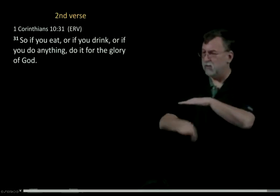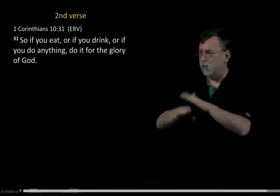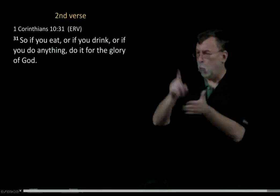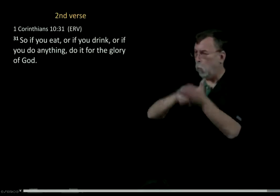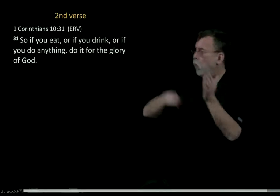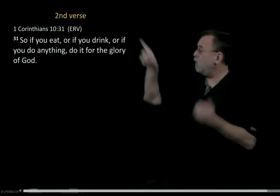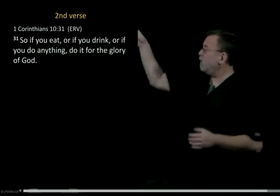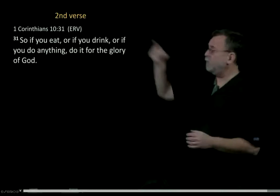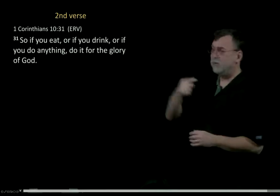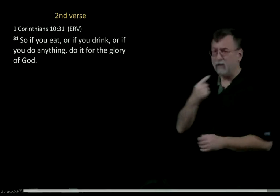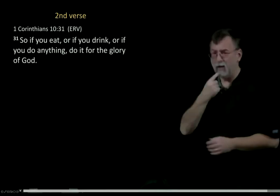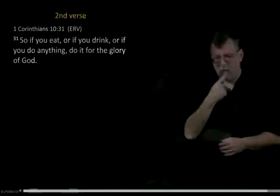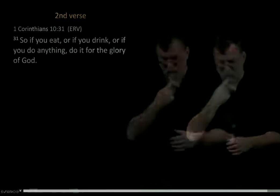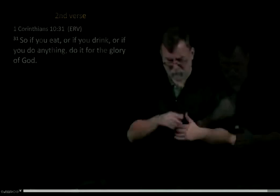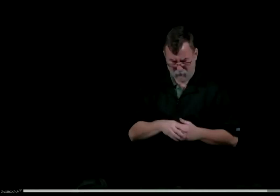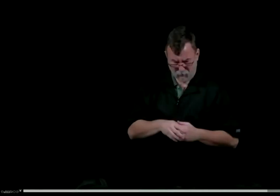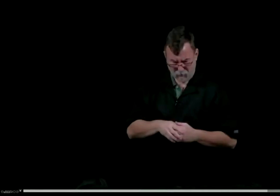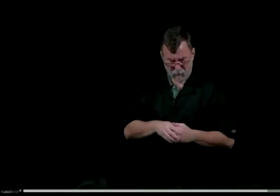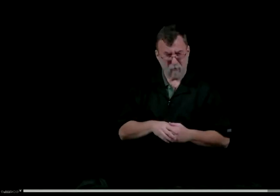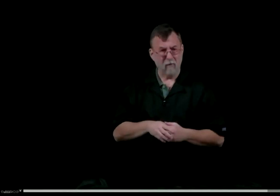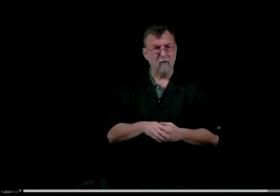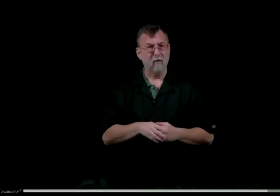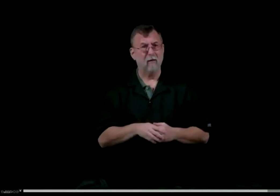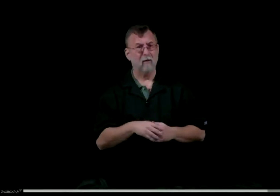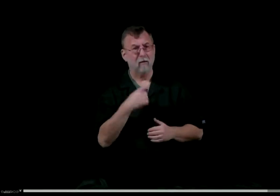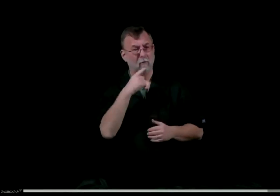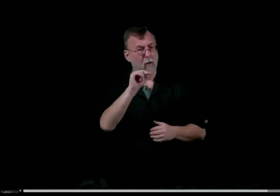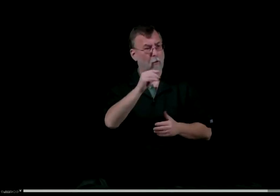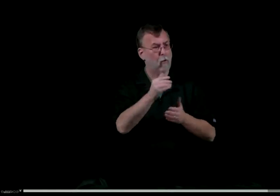It's like, it's just basic what it says.